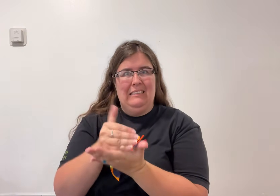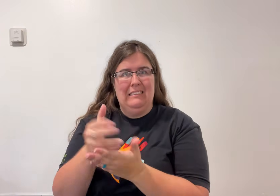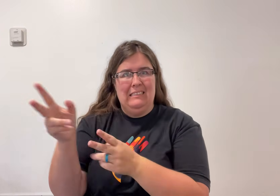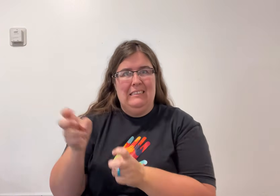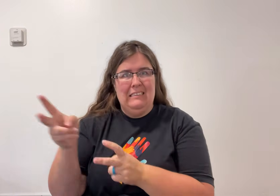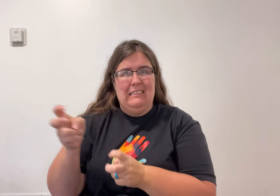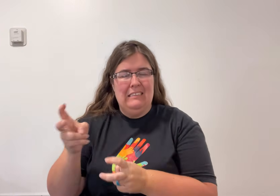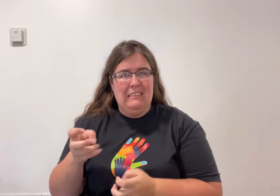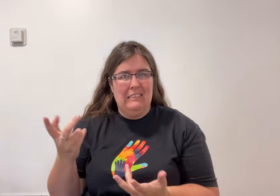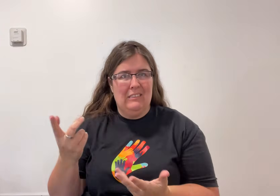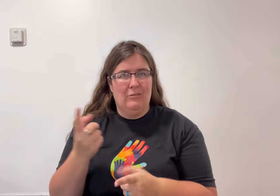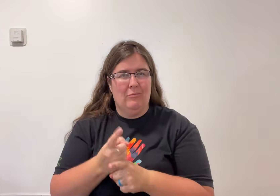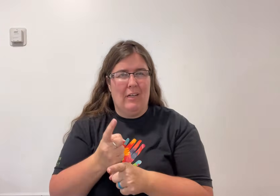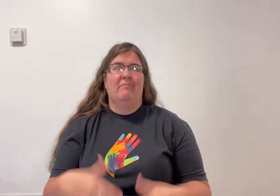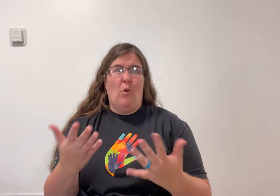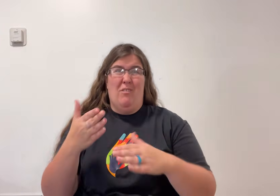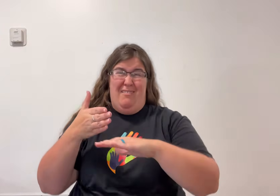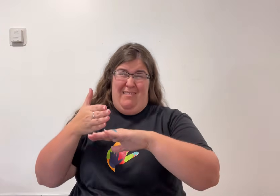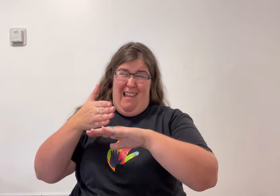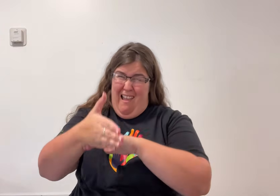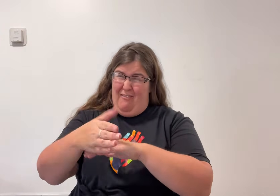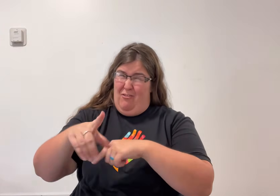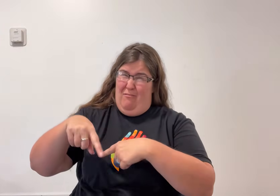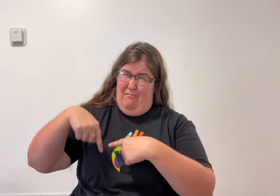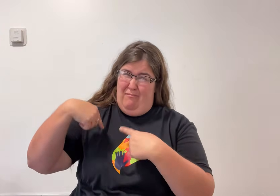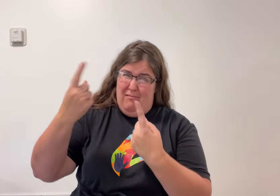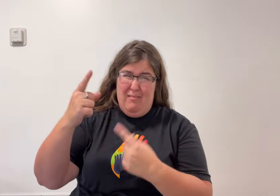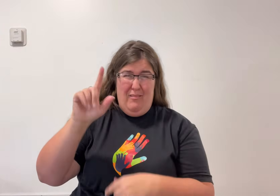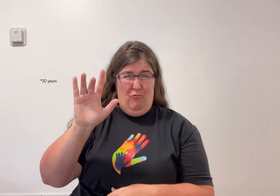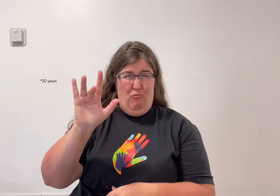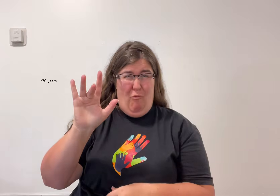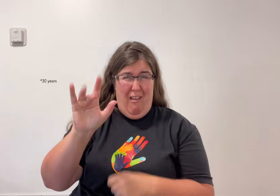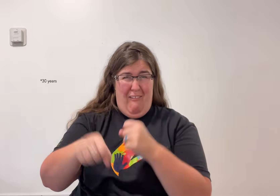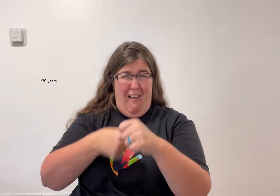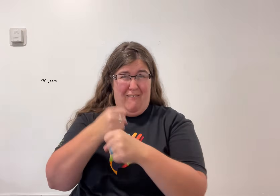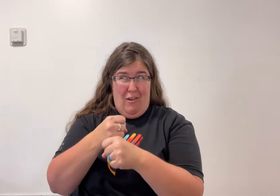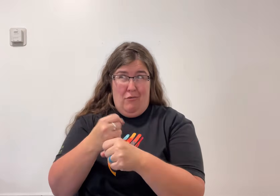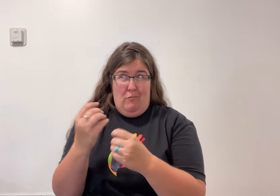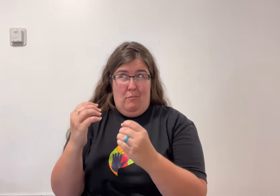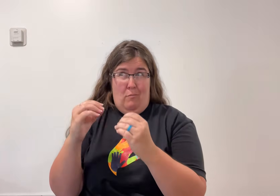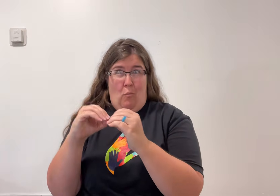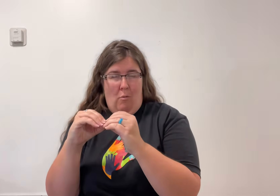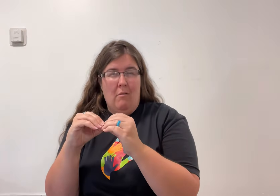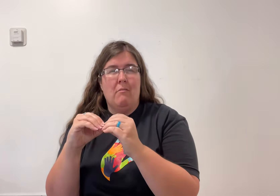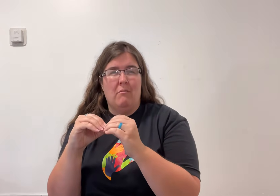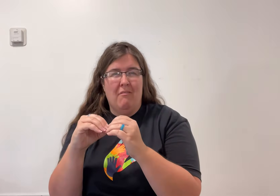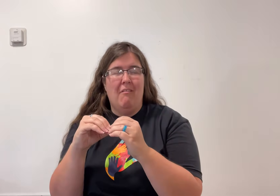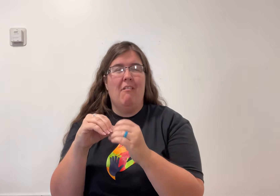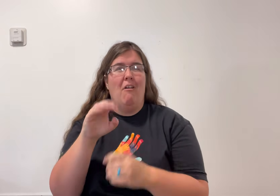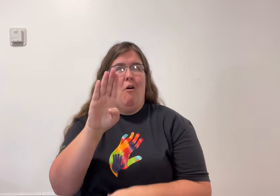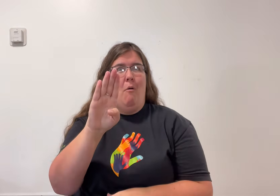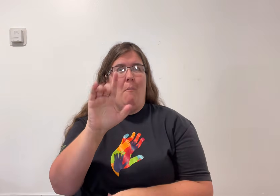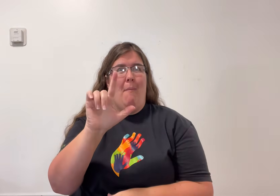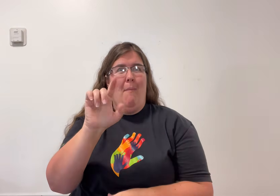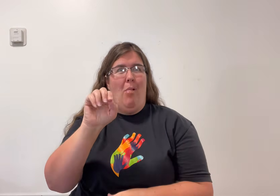from. So it wasn't until more than 30 years that blogs,